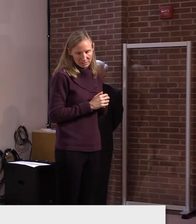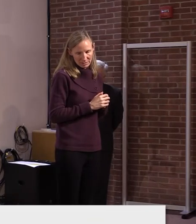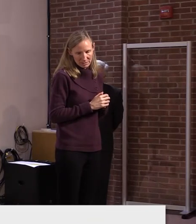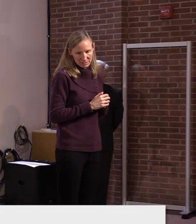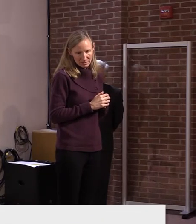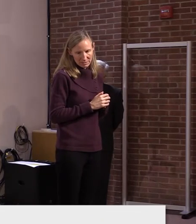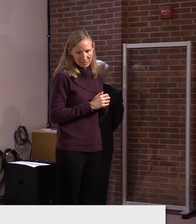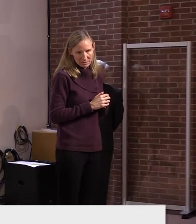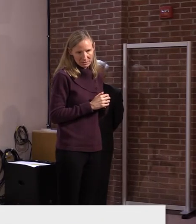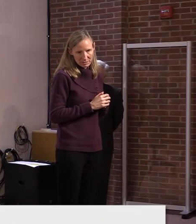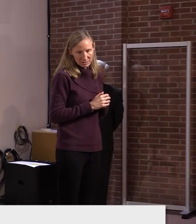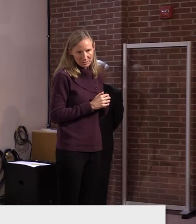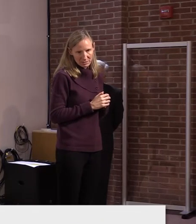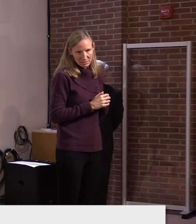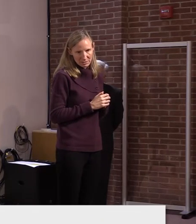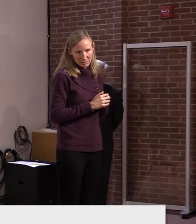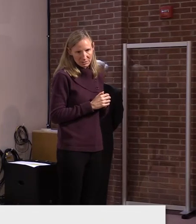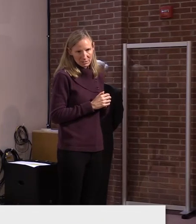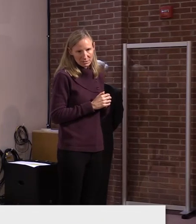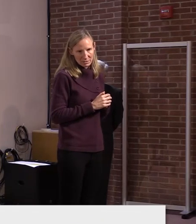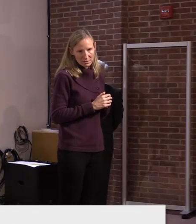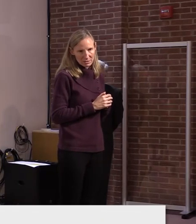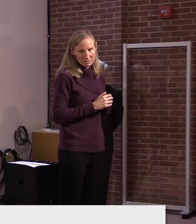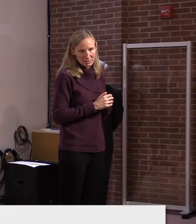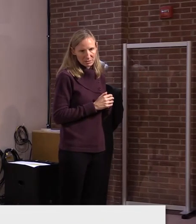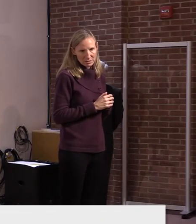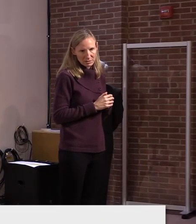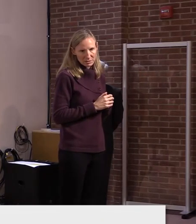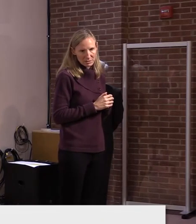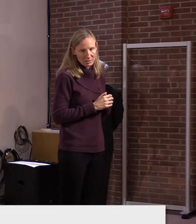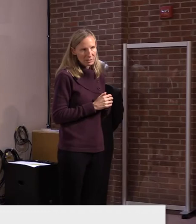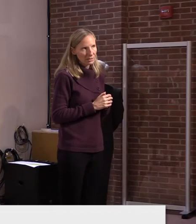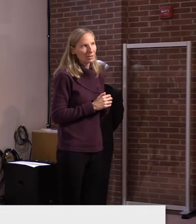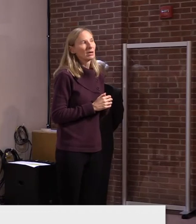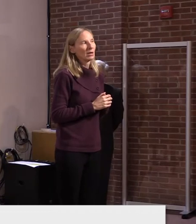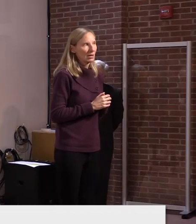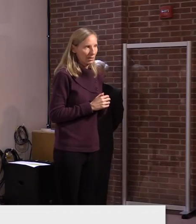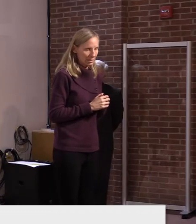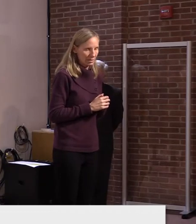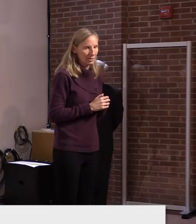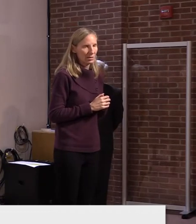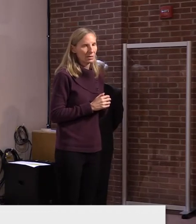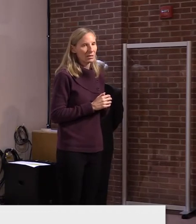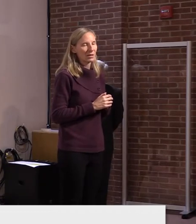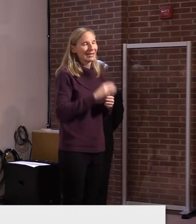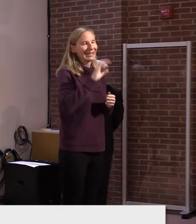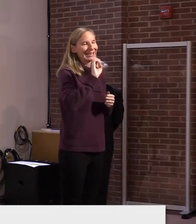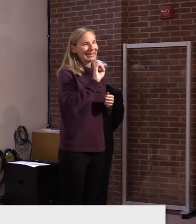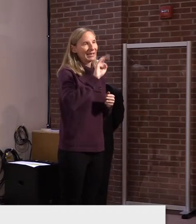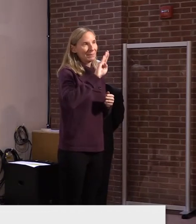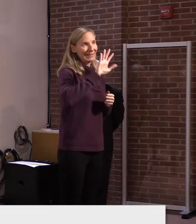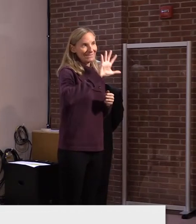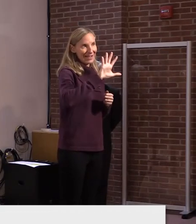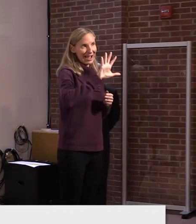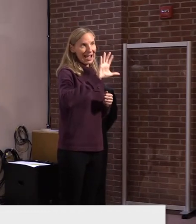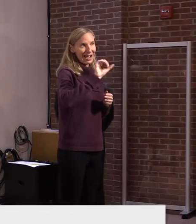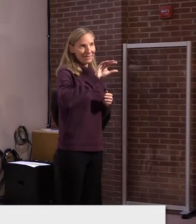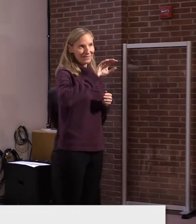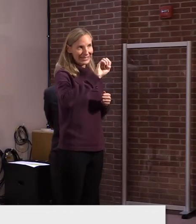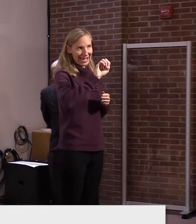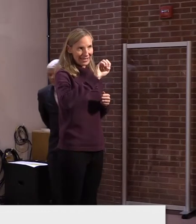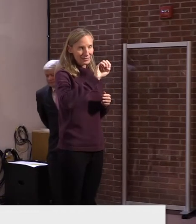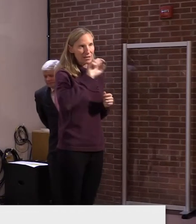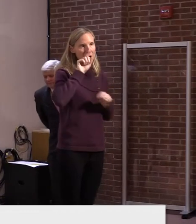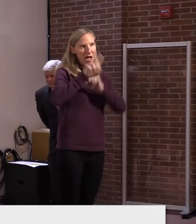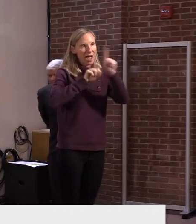you had declined comment initially when you were first sued over the possible mishandling of the EB-5 case and claims that you and other